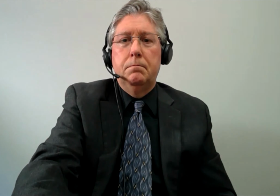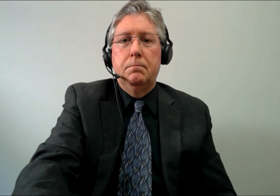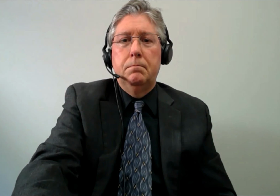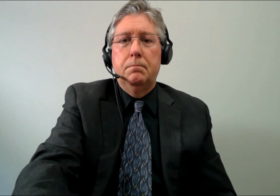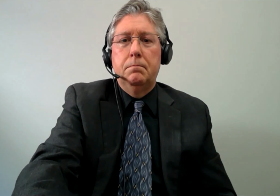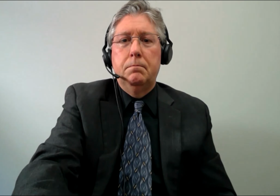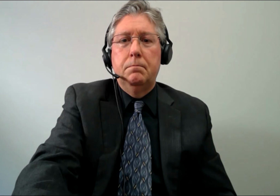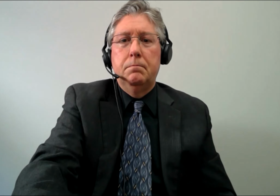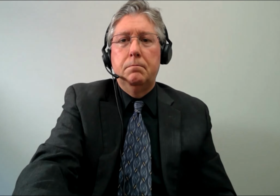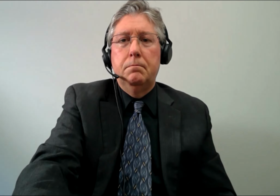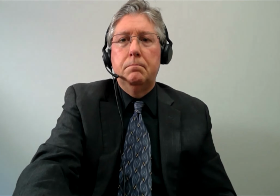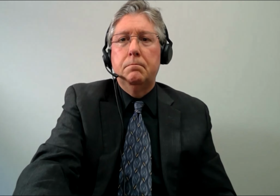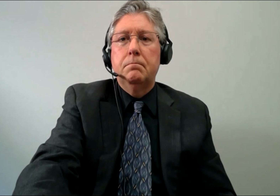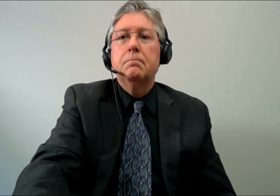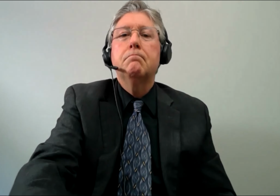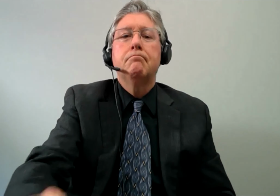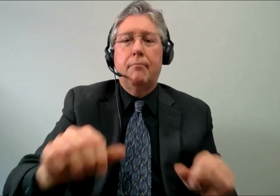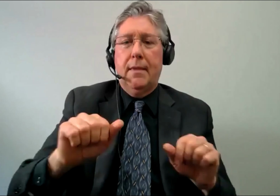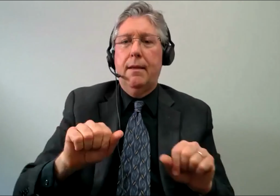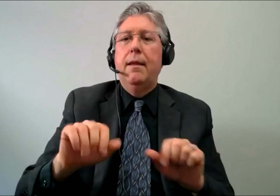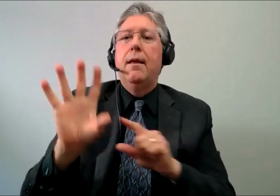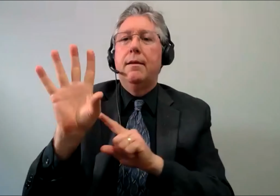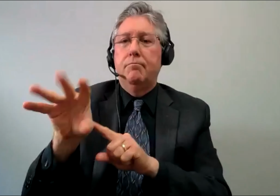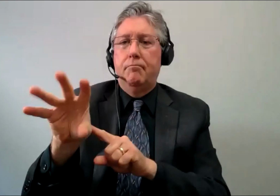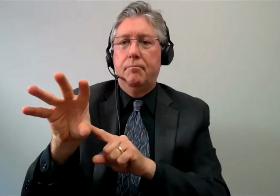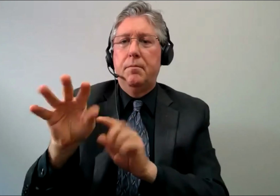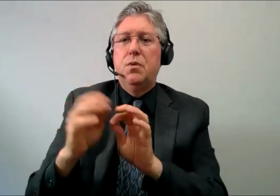There we go. I can spotlight the interpreter for everybody.